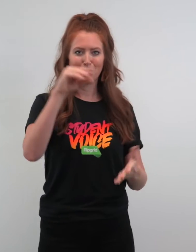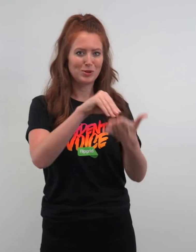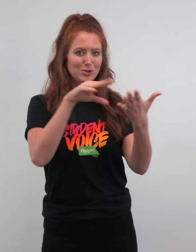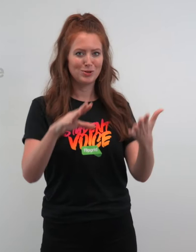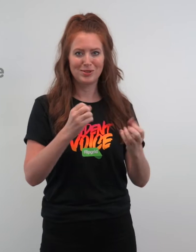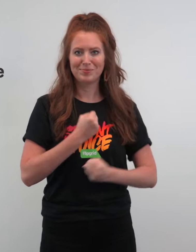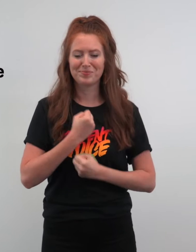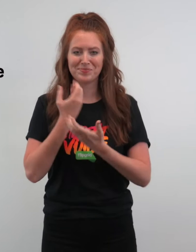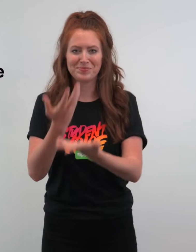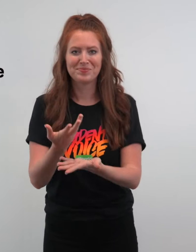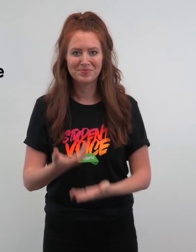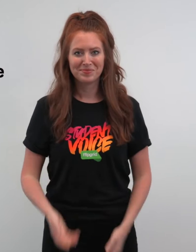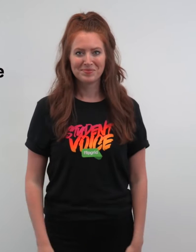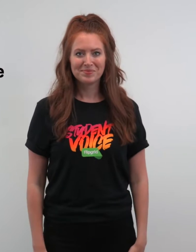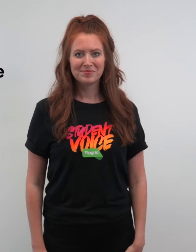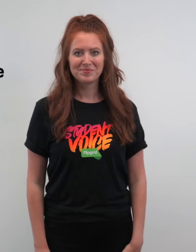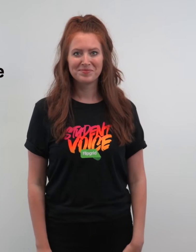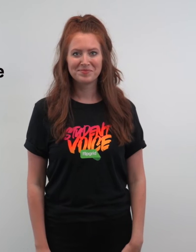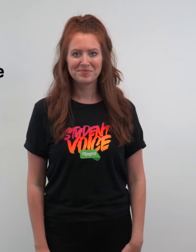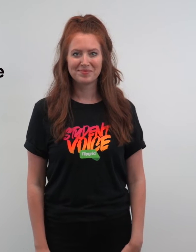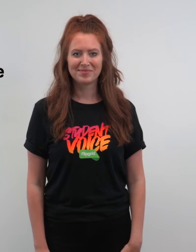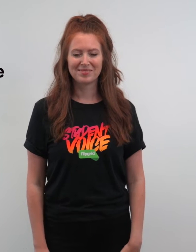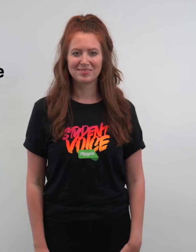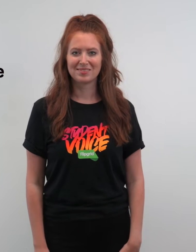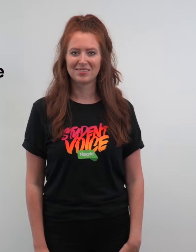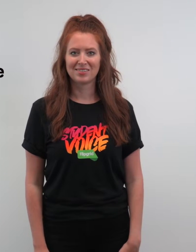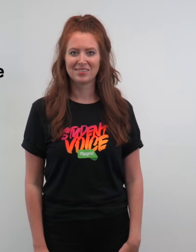It sets a place for student expression.